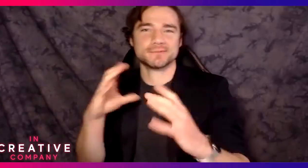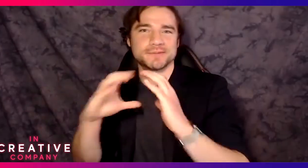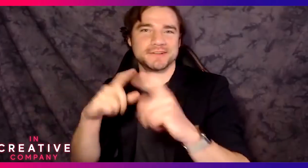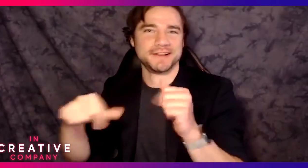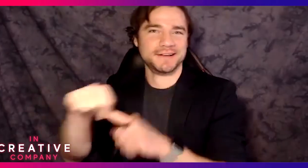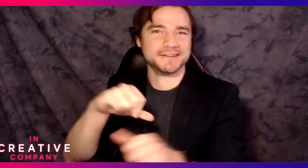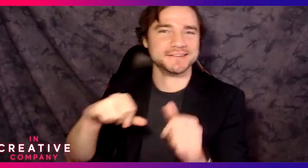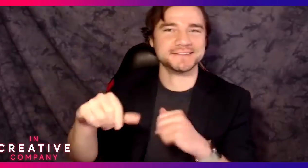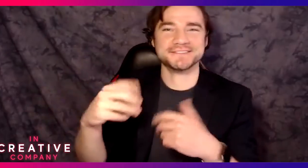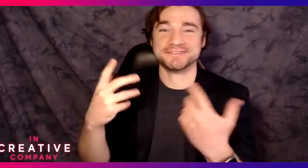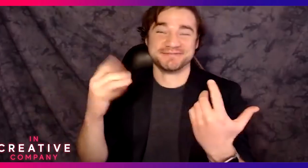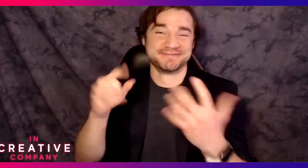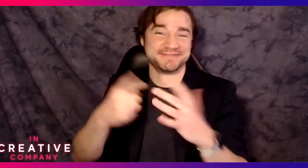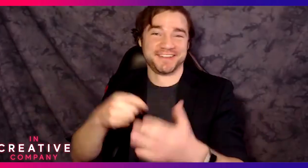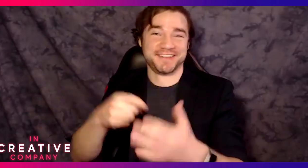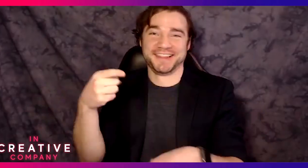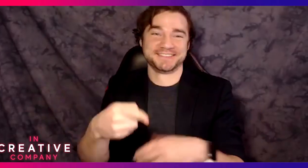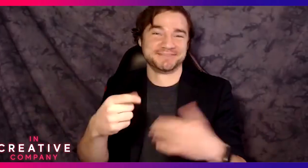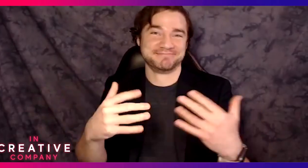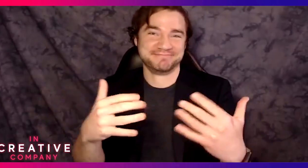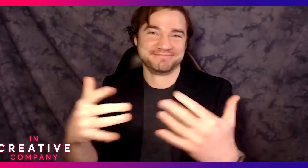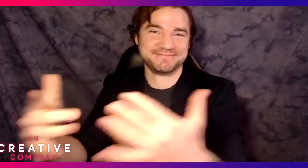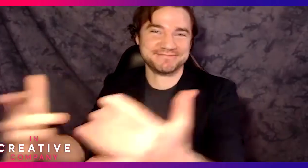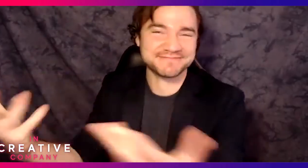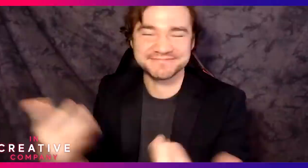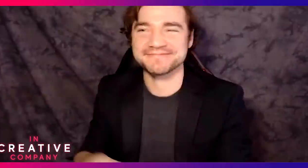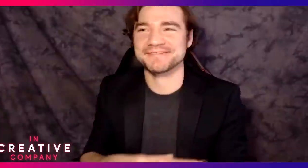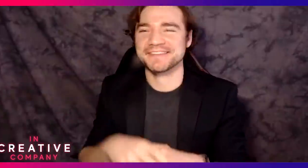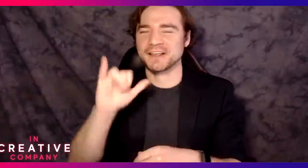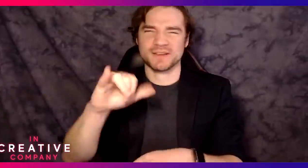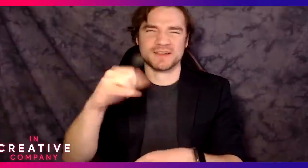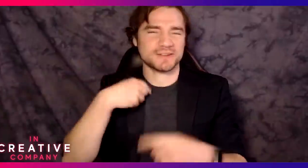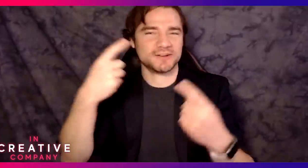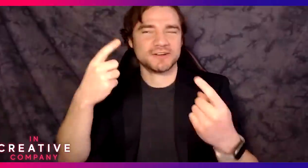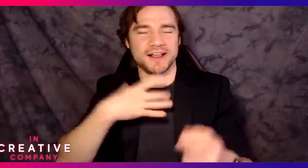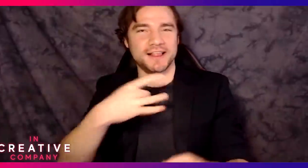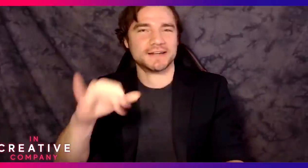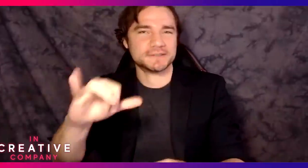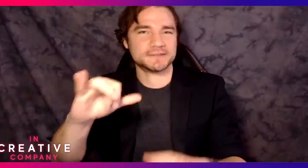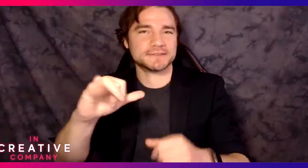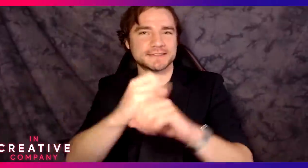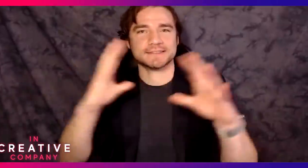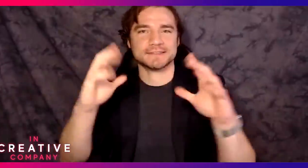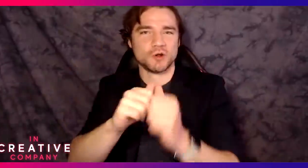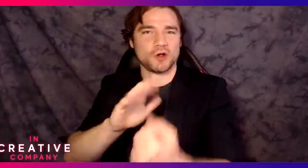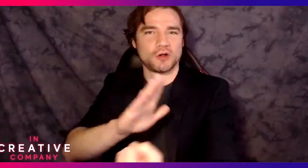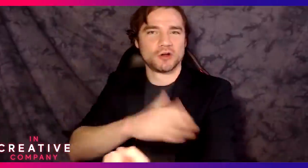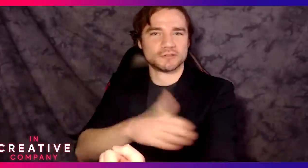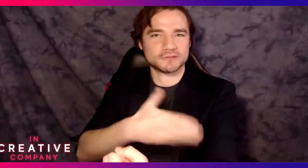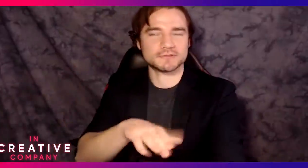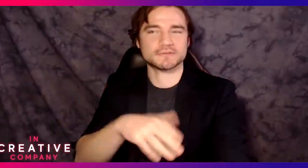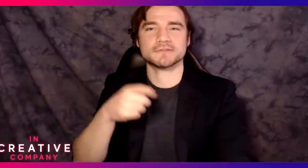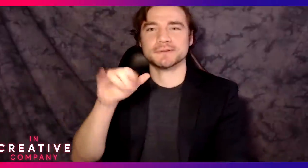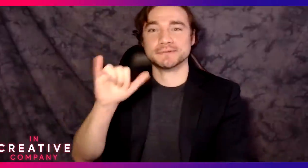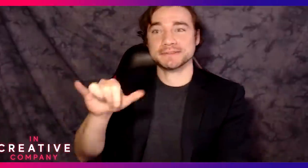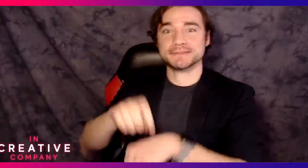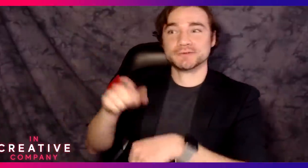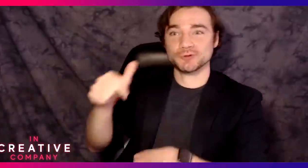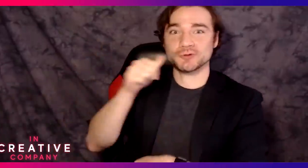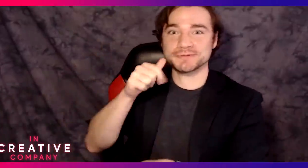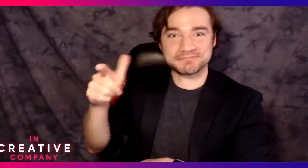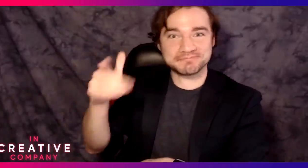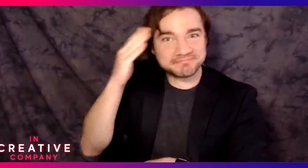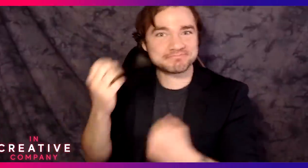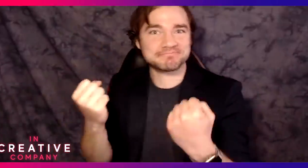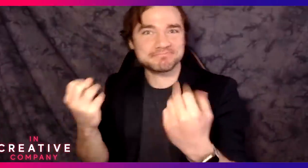Leo sees this, you know, there's an opening there. They can kind of communicate. And it all just grew from that, just kind of rolled forward. I really like that